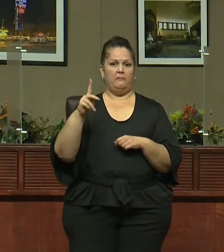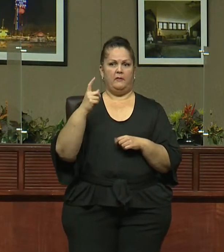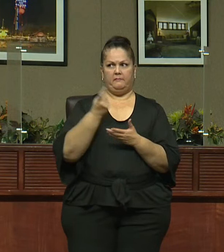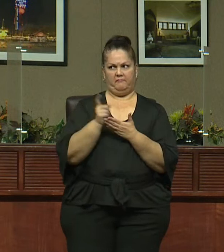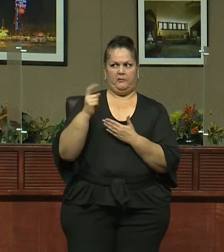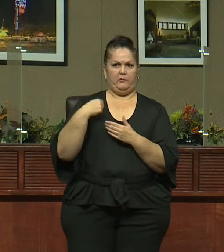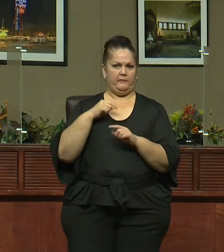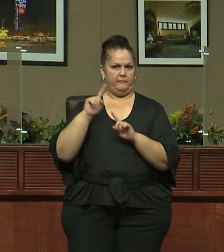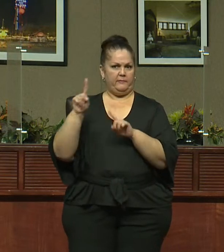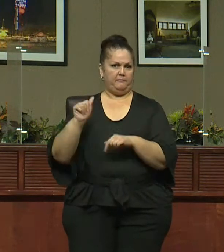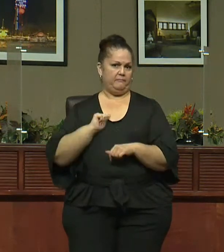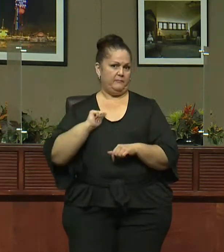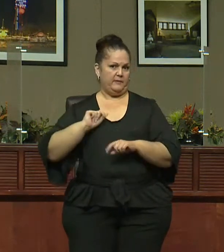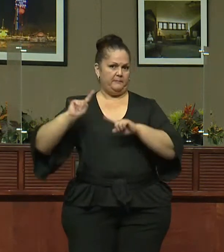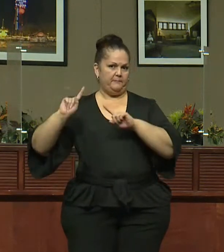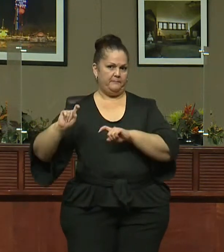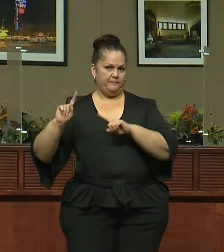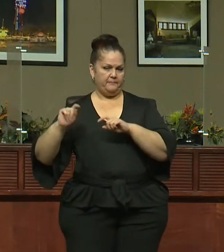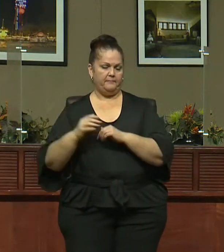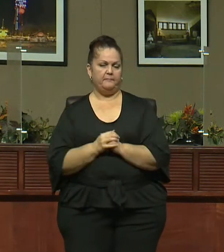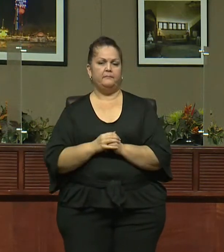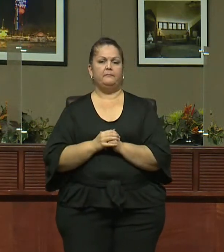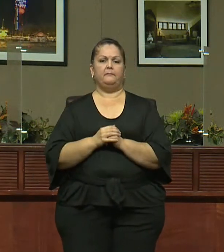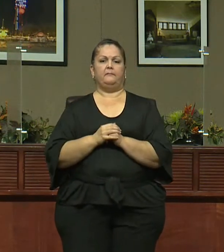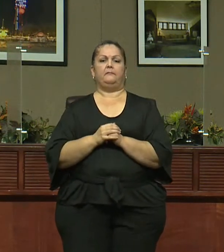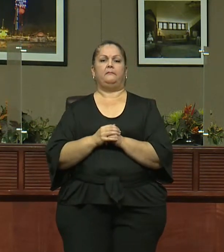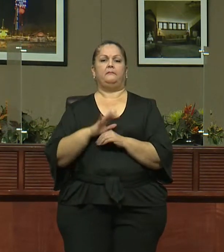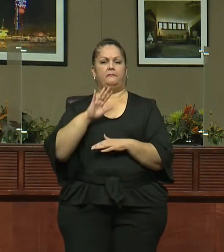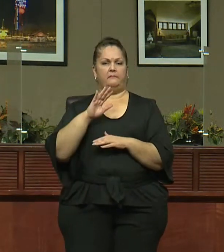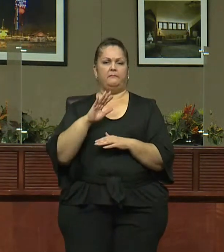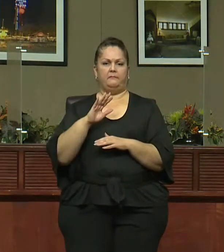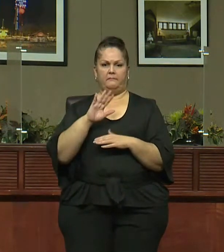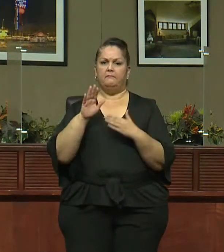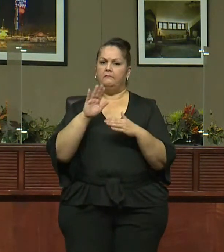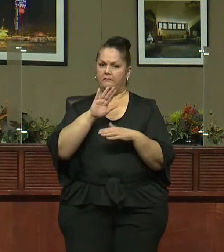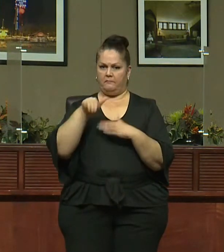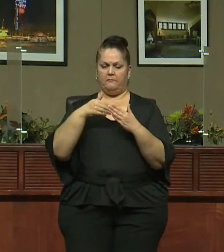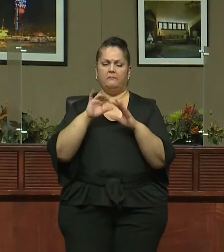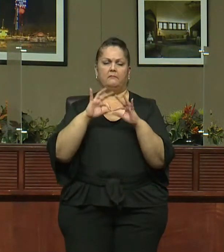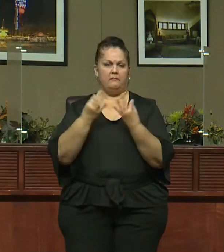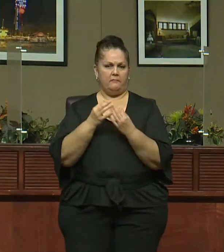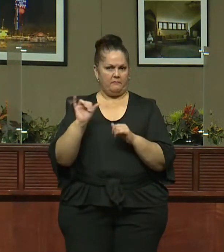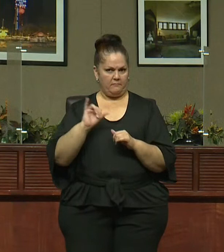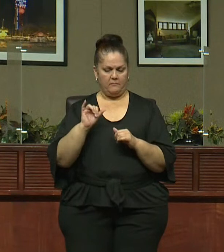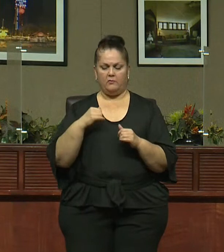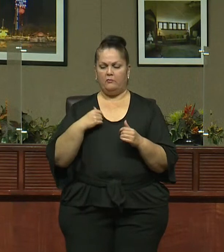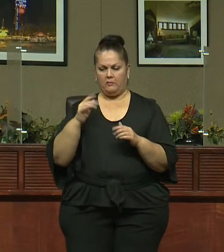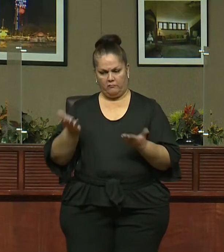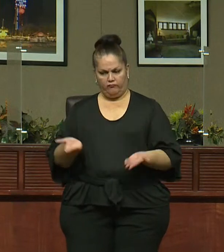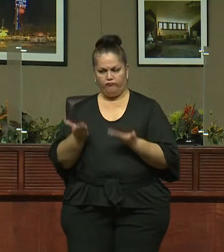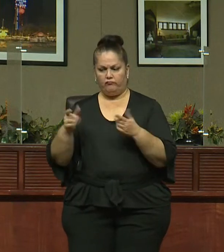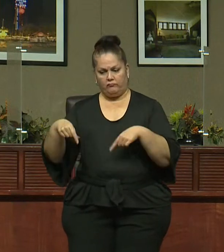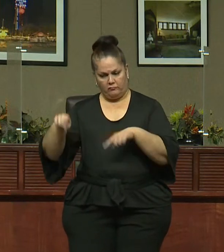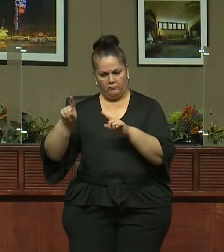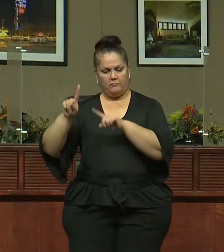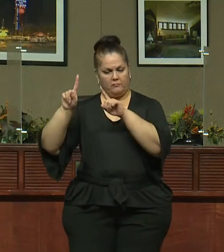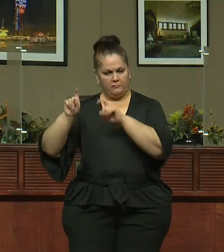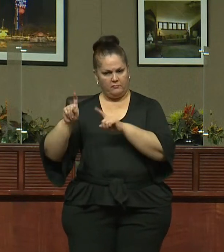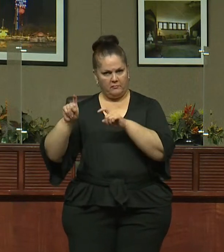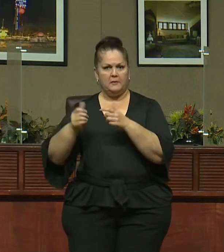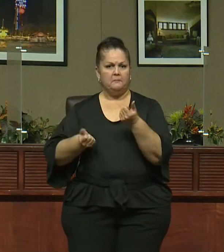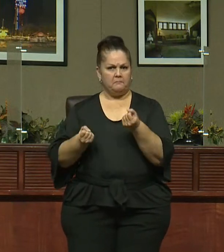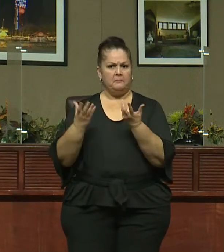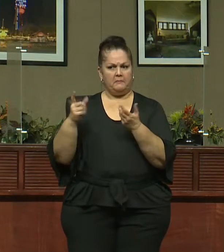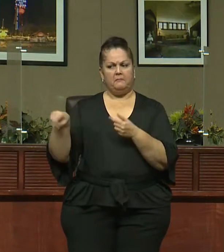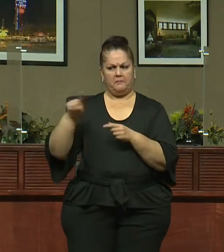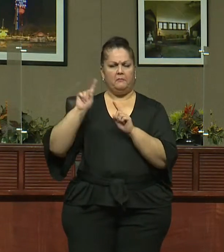week, and I insisted that most of my family members also go and get tested, and many of them